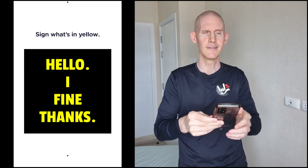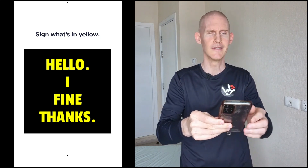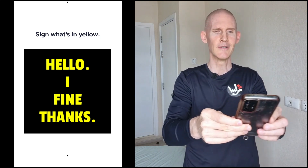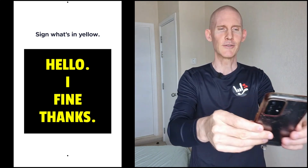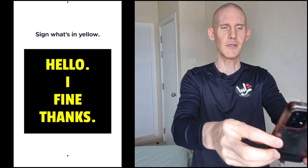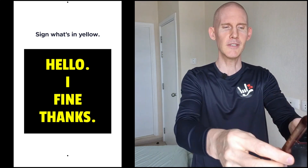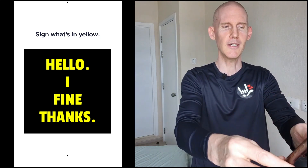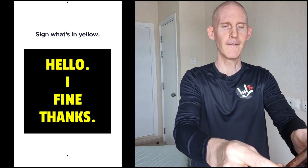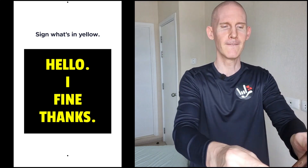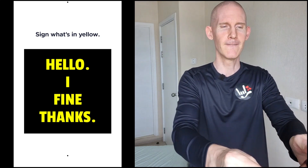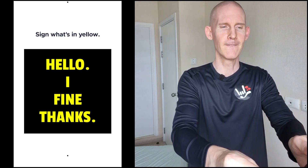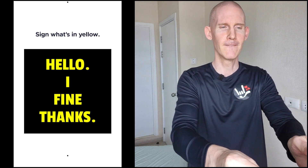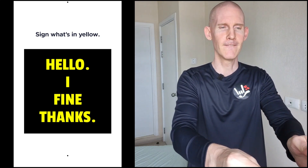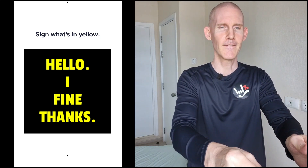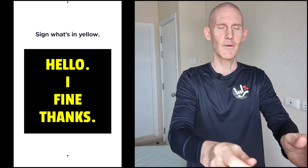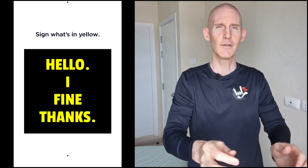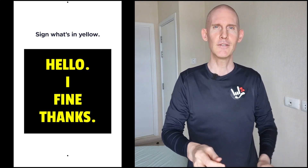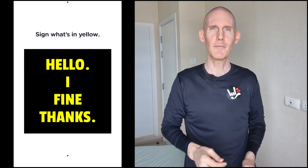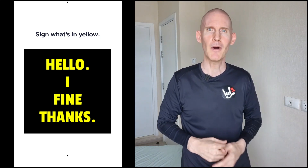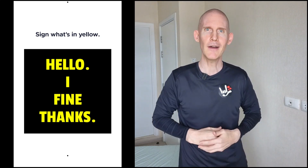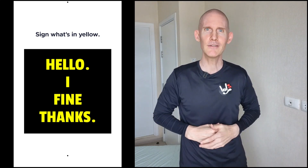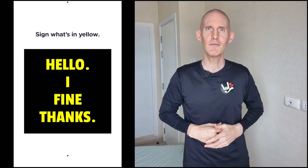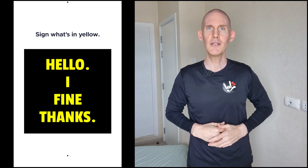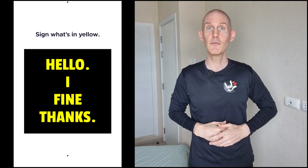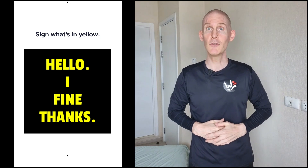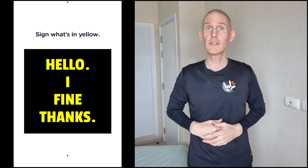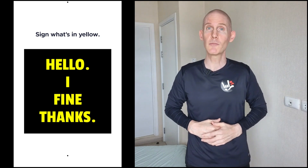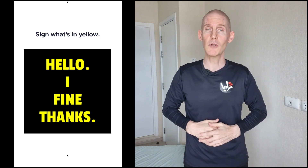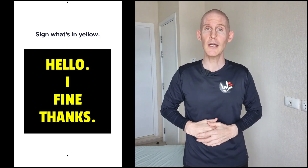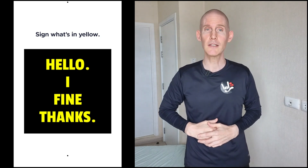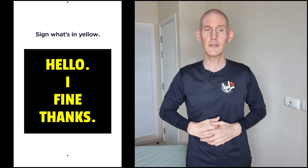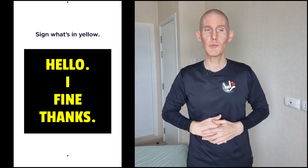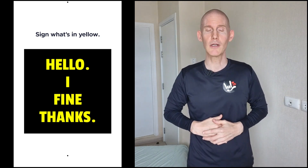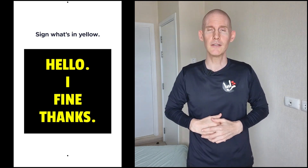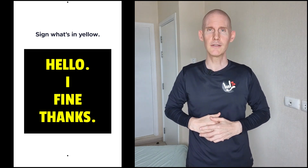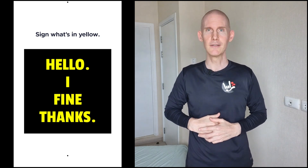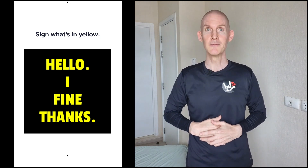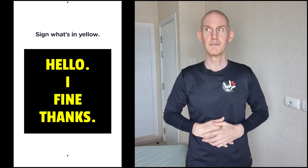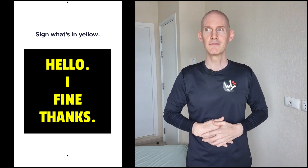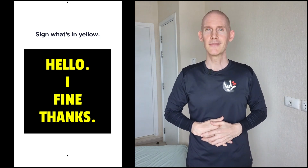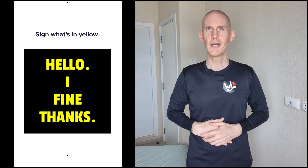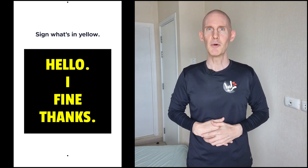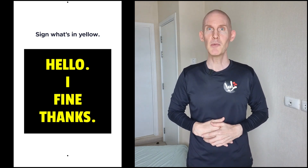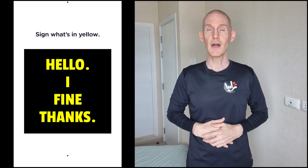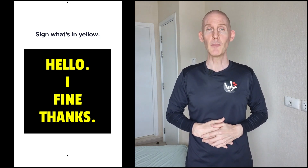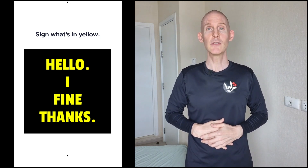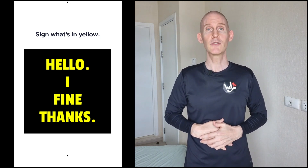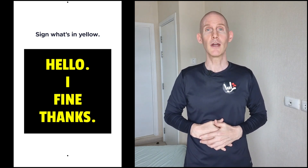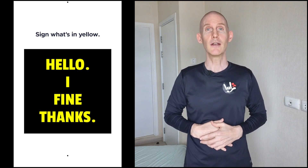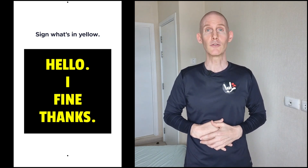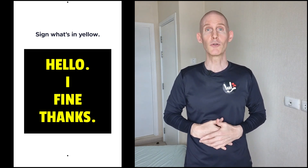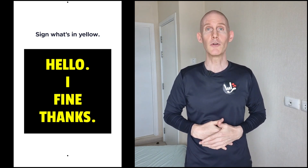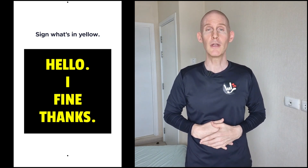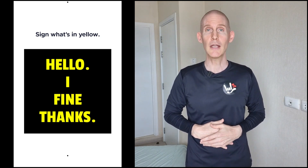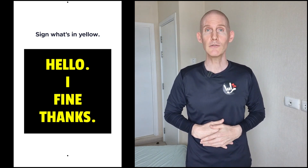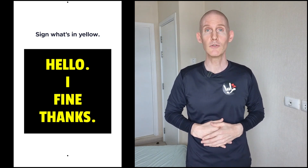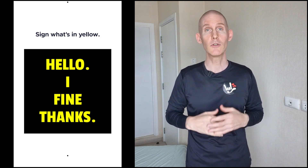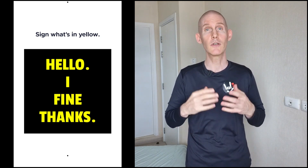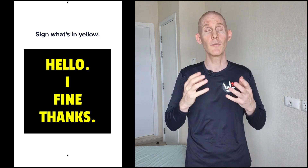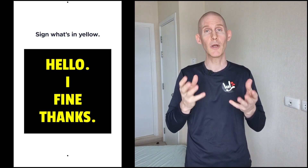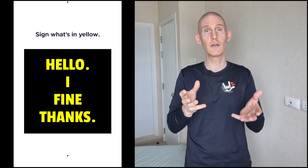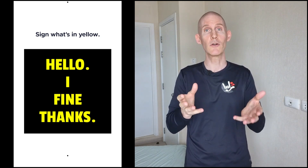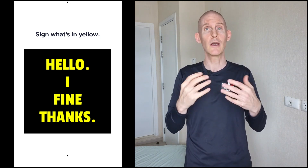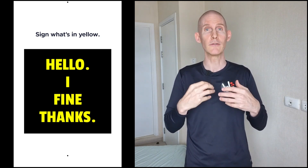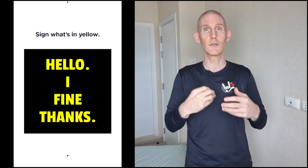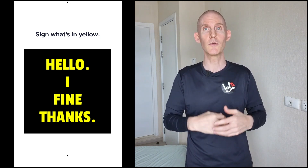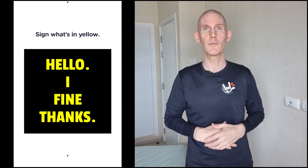thanks. So what do you say? What do you say? Pause the video if you need some practice, because in a moment I'm going to sign, I'll show you the answer, and you